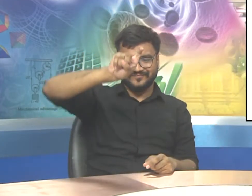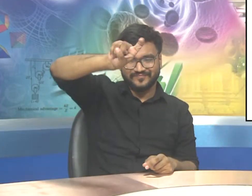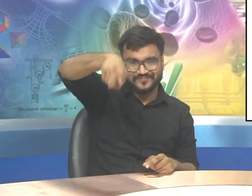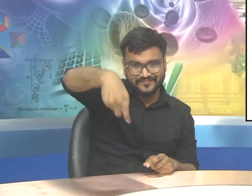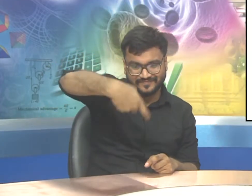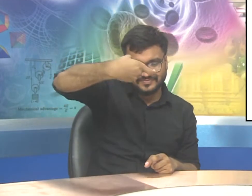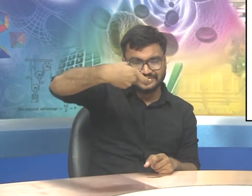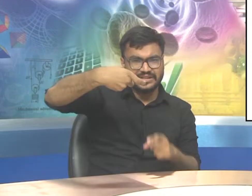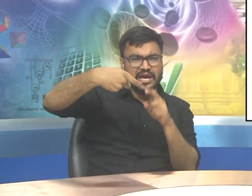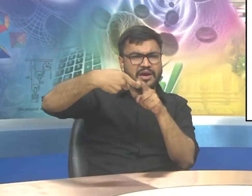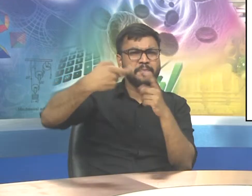fish hooks,